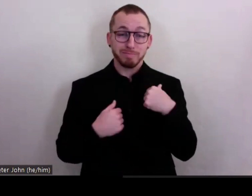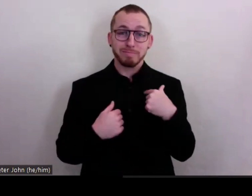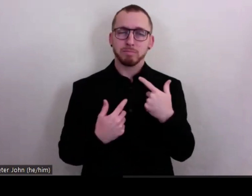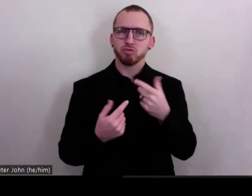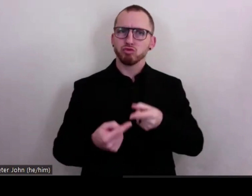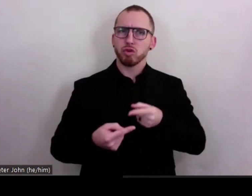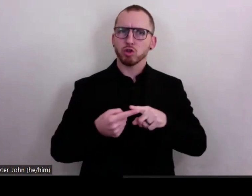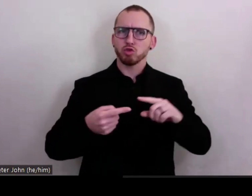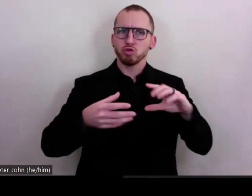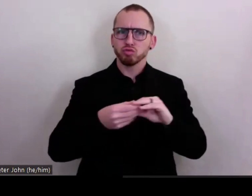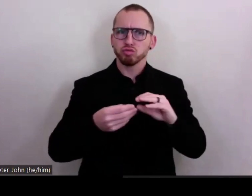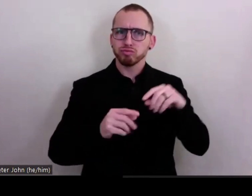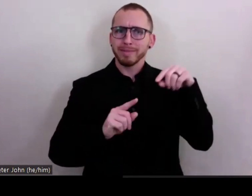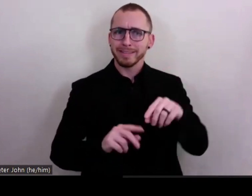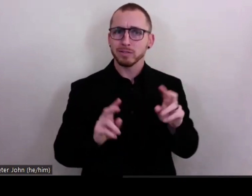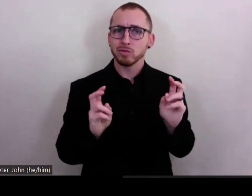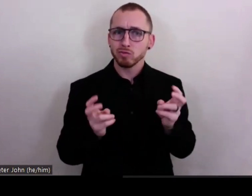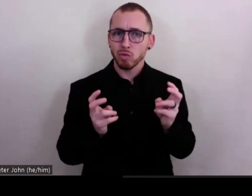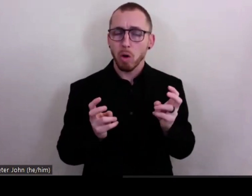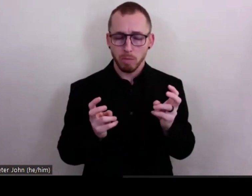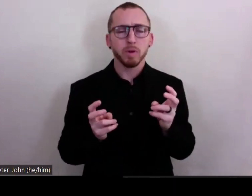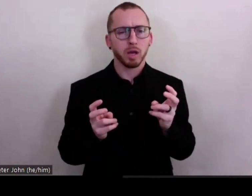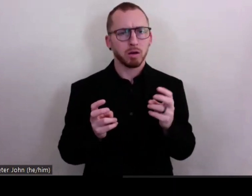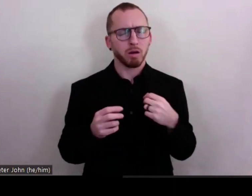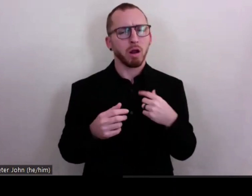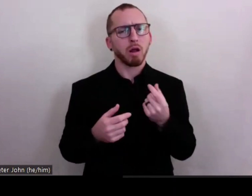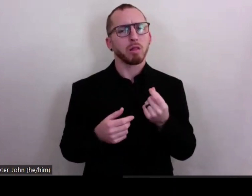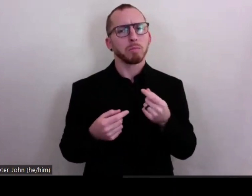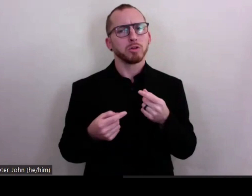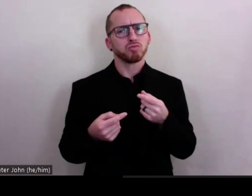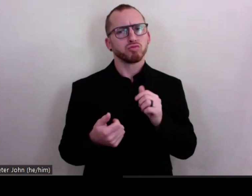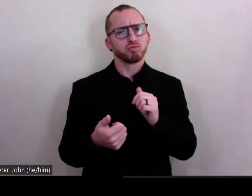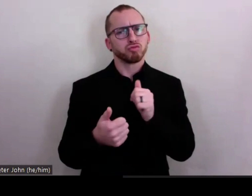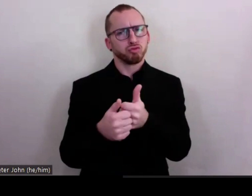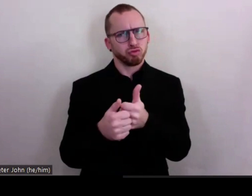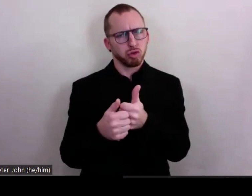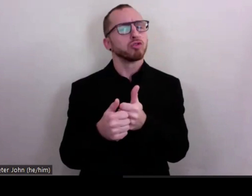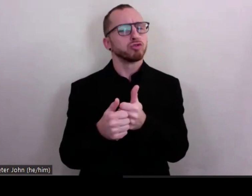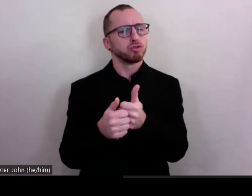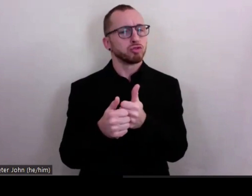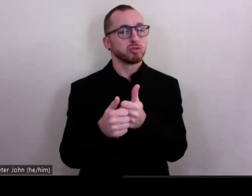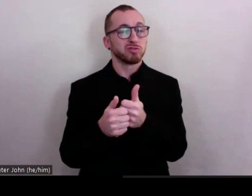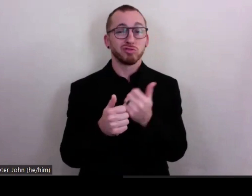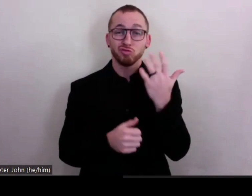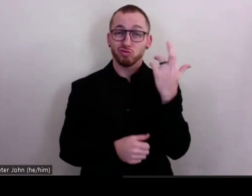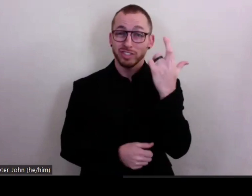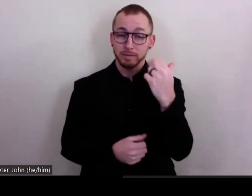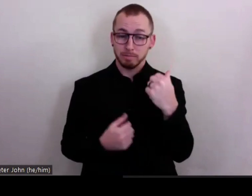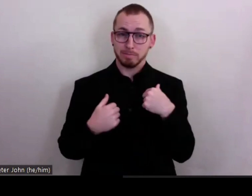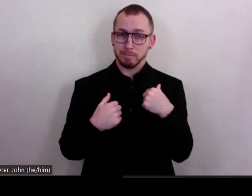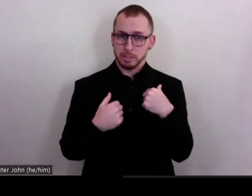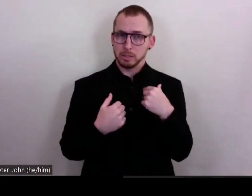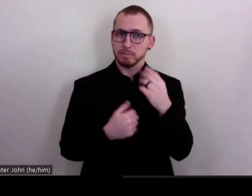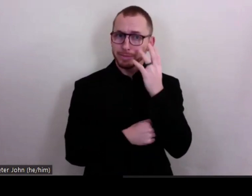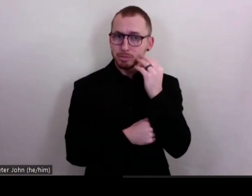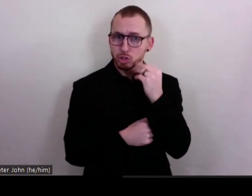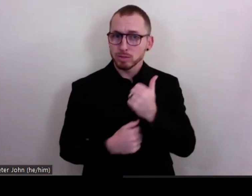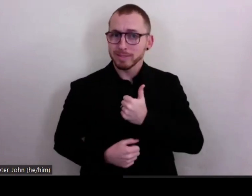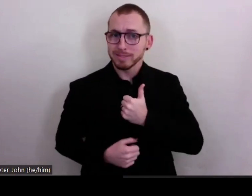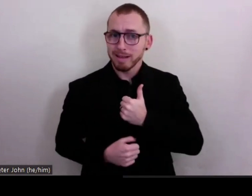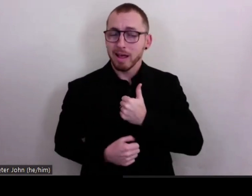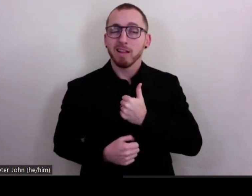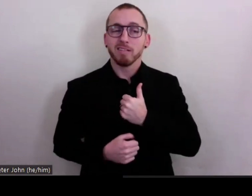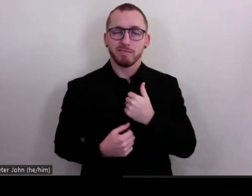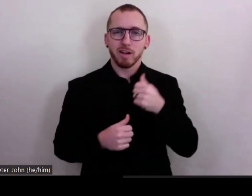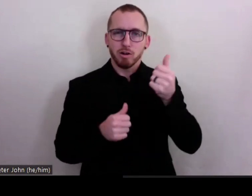this, because I think about myself when I talk about these numbers and how challenging it was for me being a younger adult going through